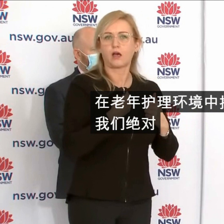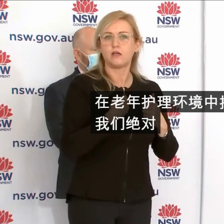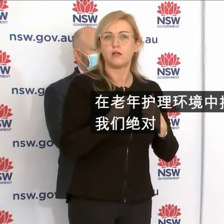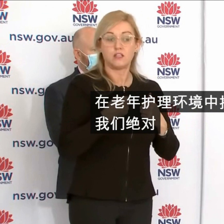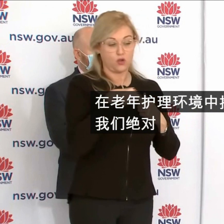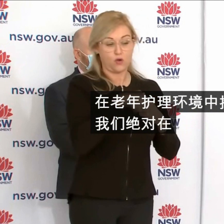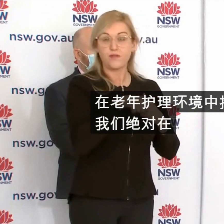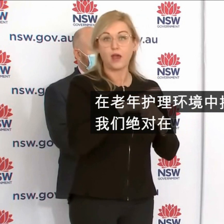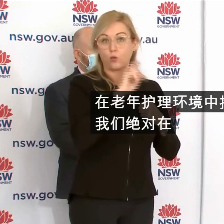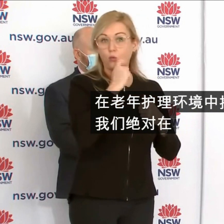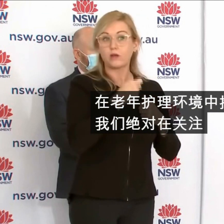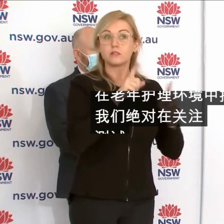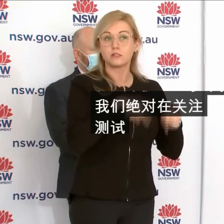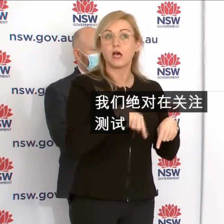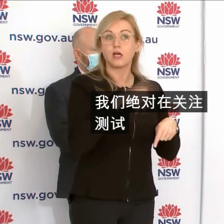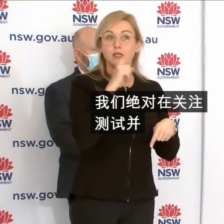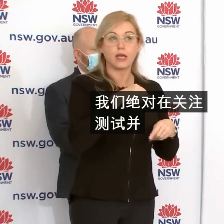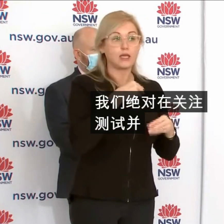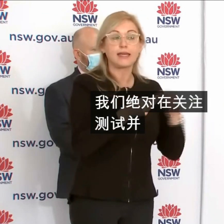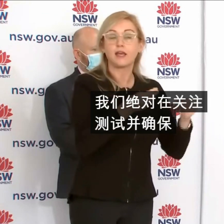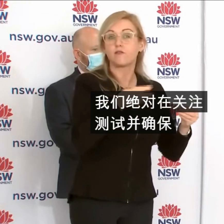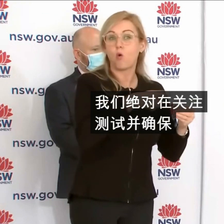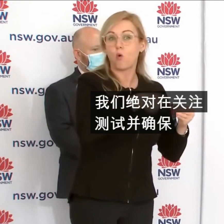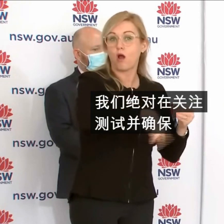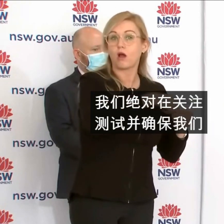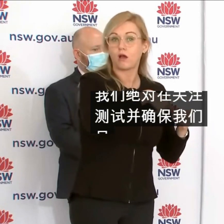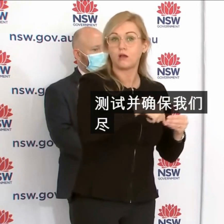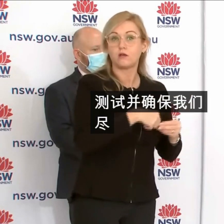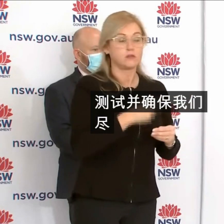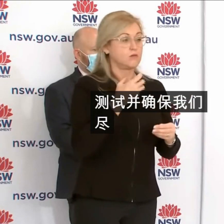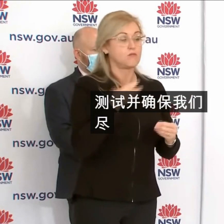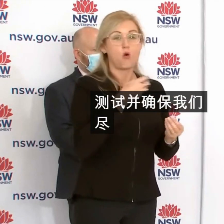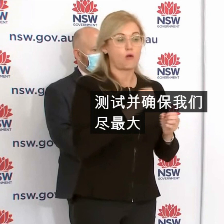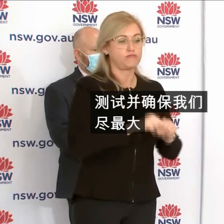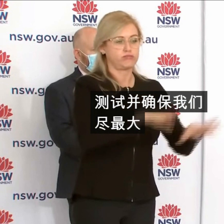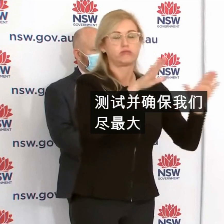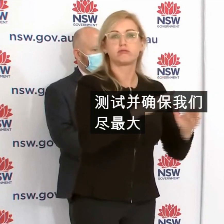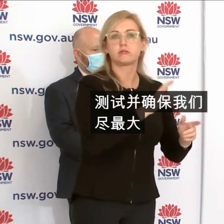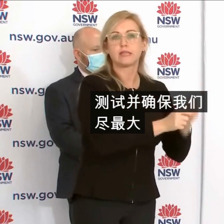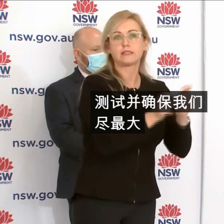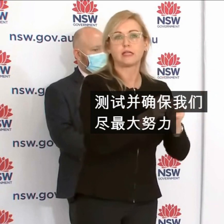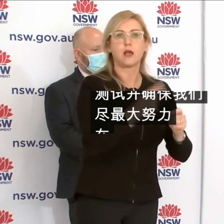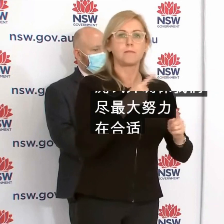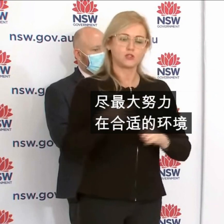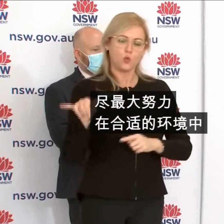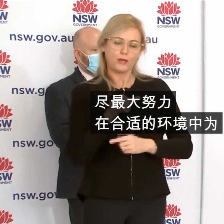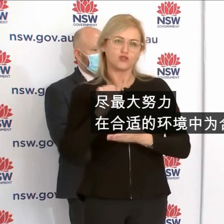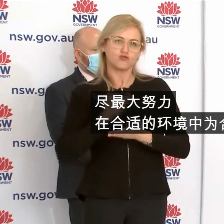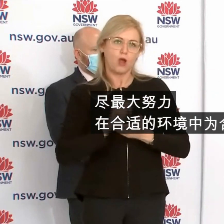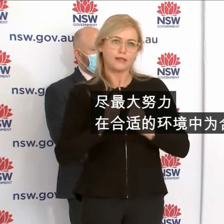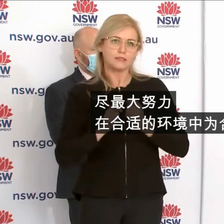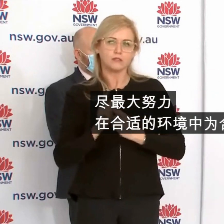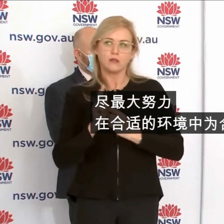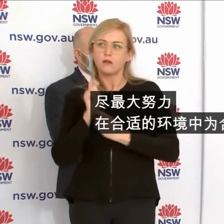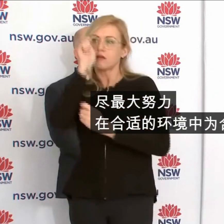absolutely looking at the access to testing and making sure that we do our best to get the right kind of tests in the right